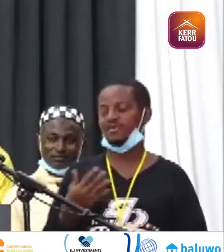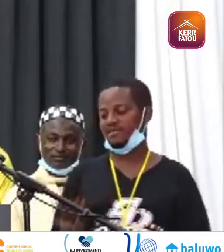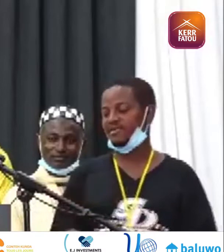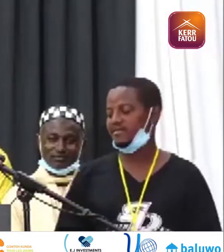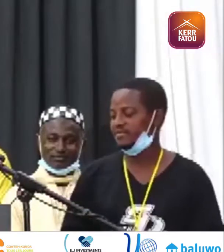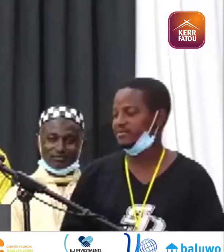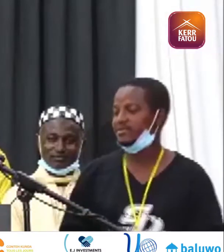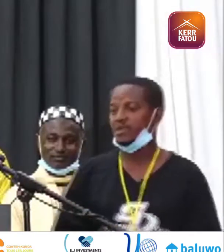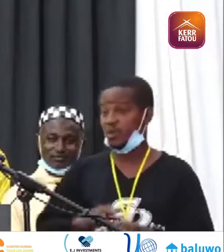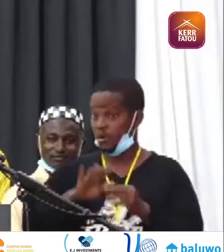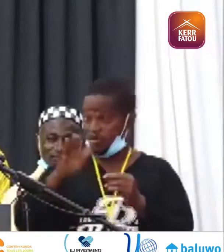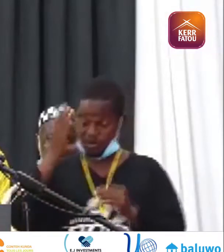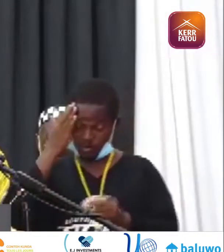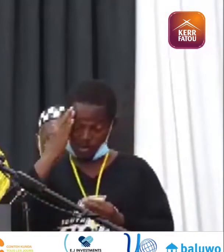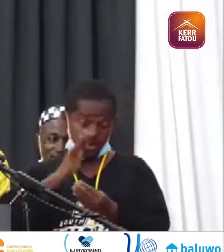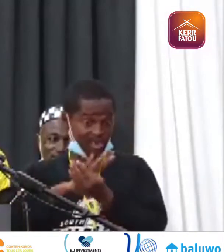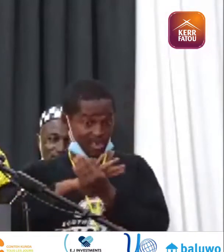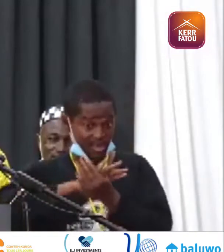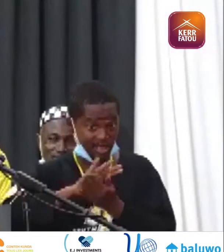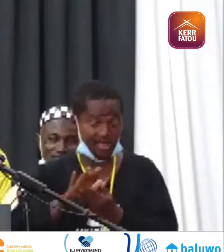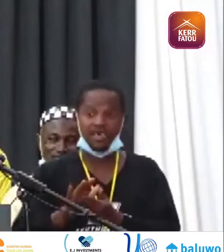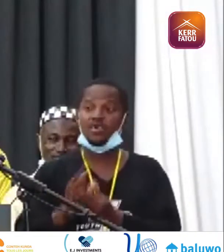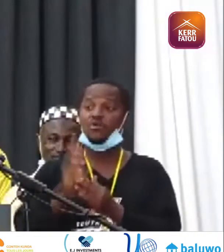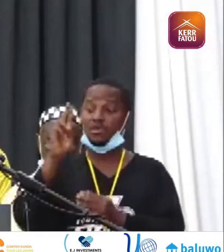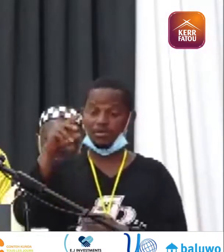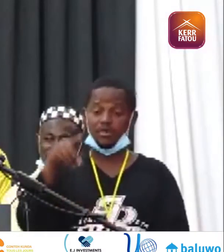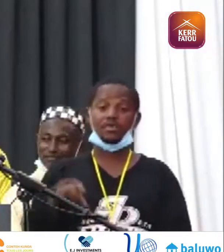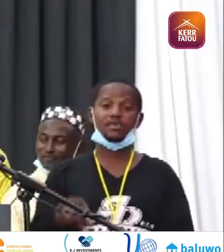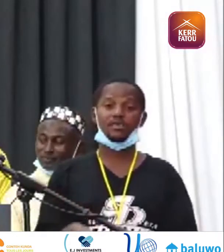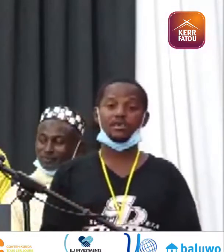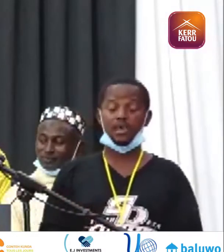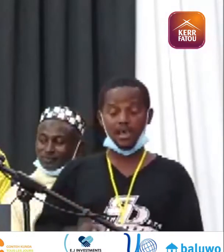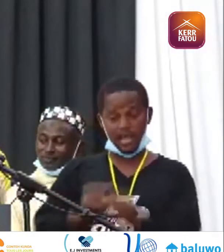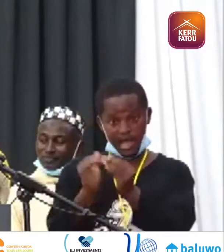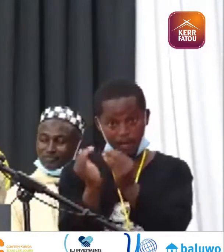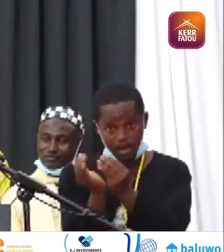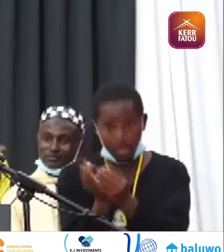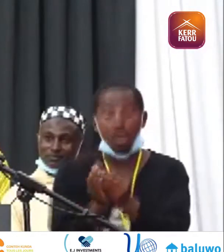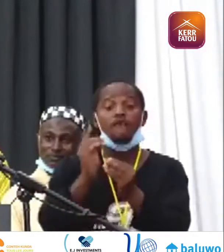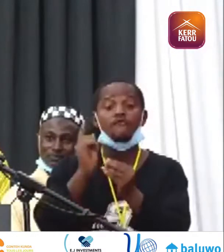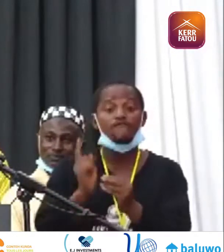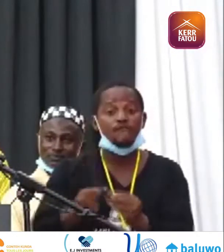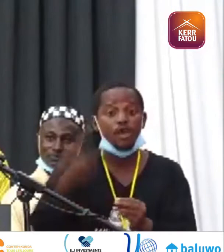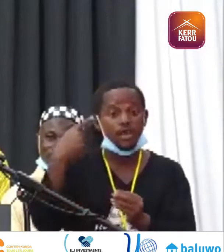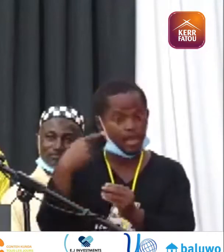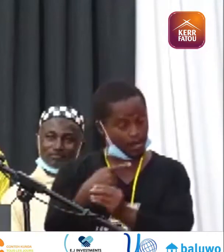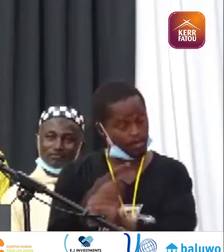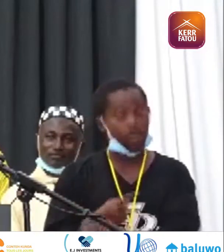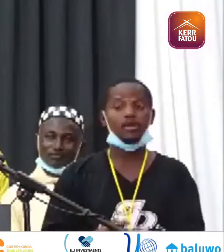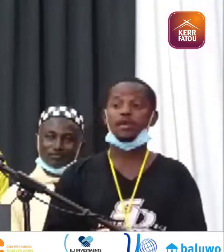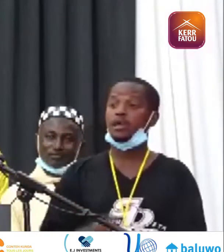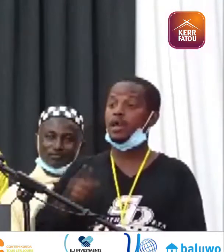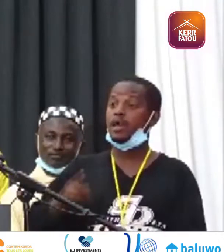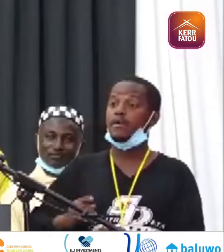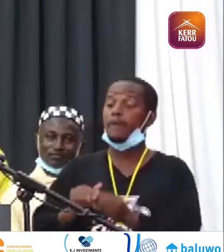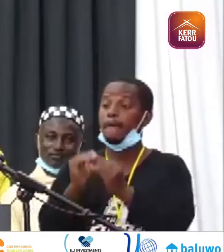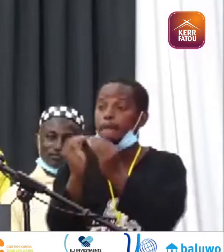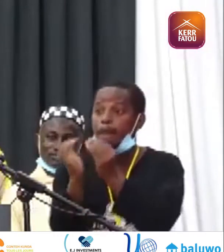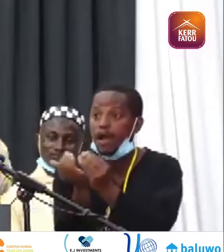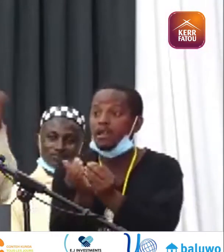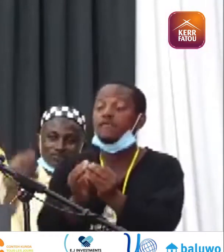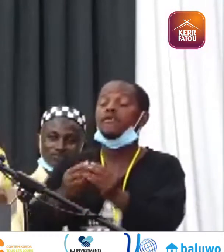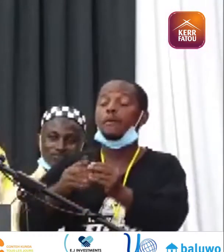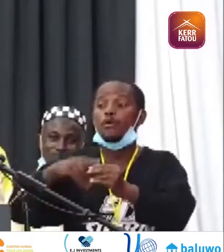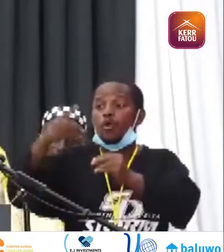I think you should all know clearly that UDP is the party for the Gambia. It's the party for the